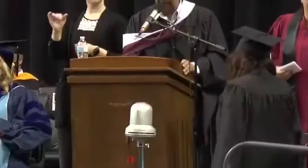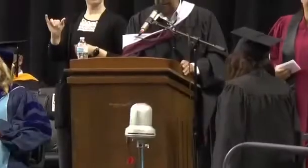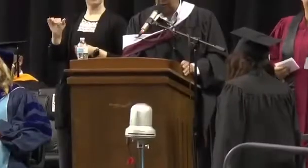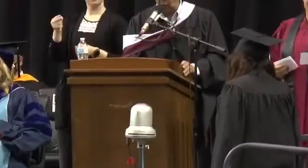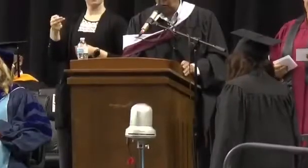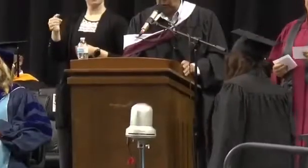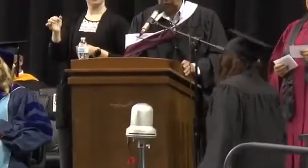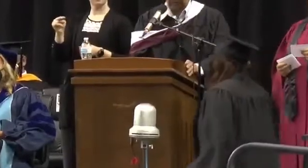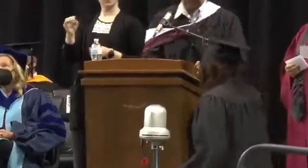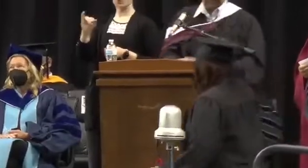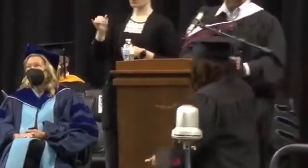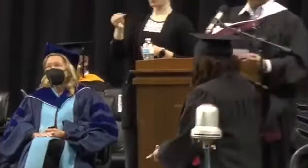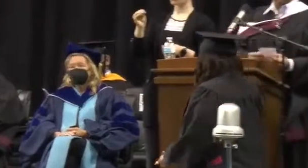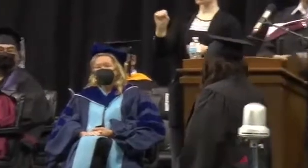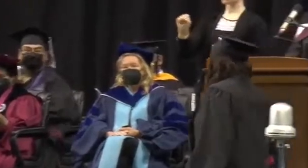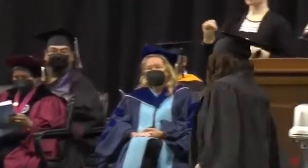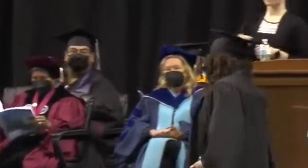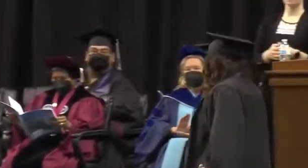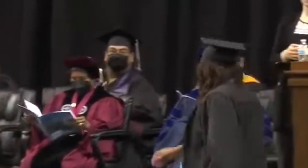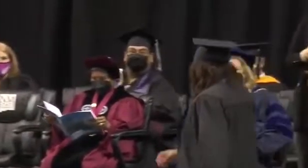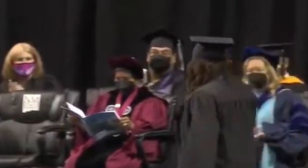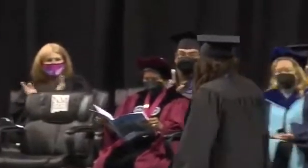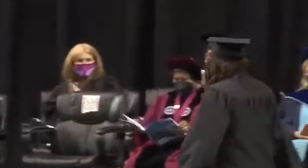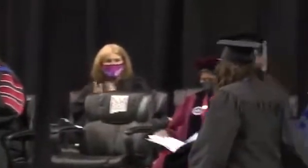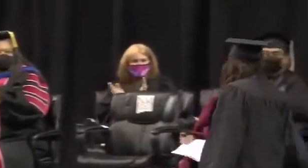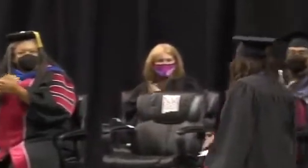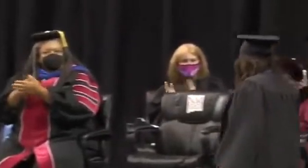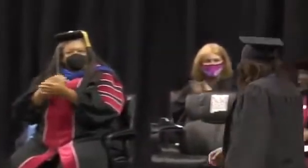Yancy Hinojos.